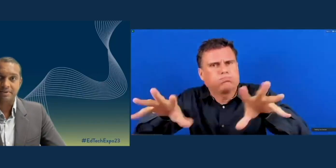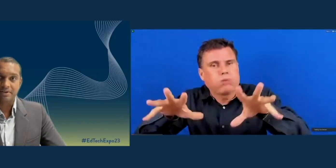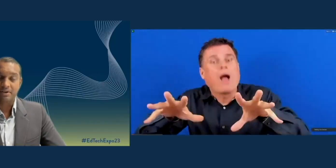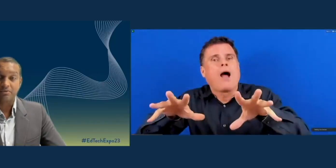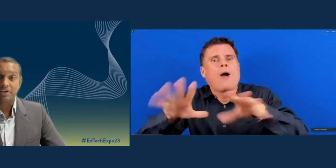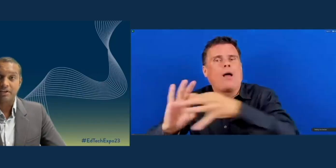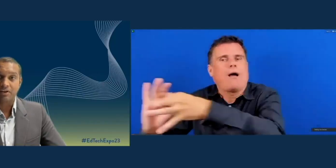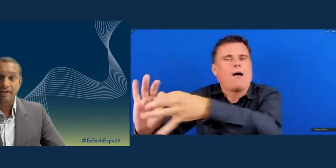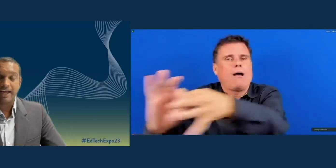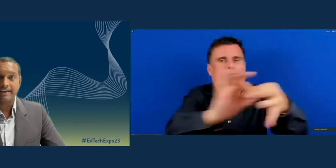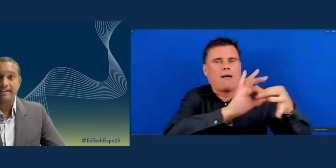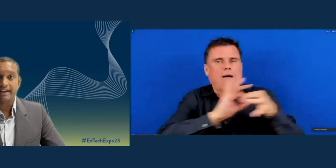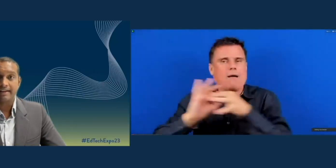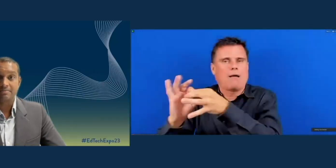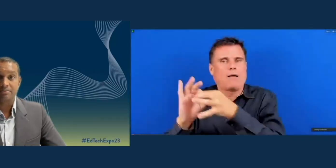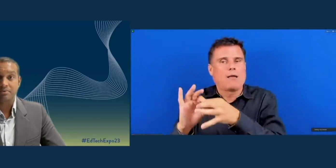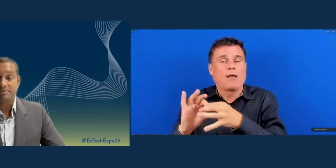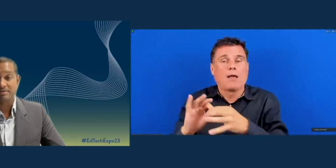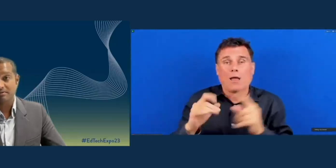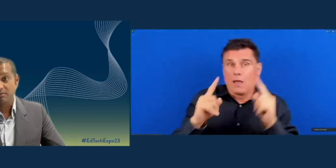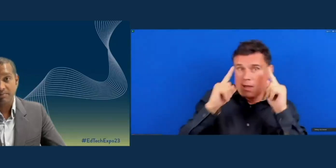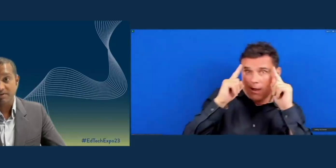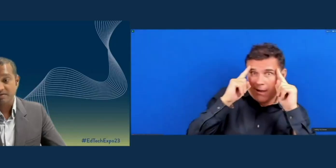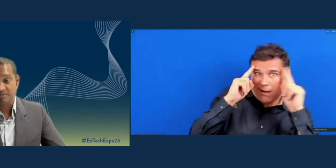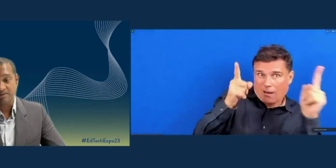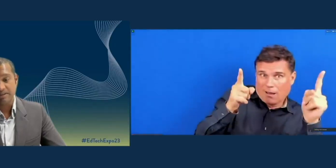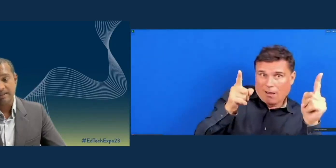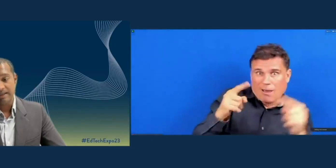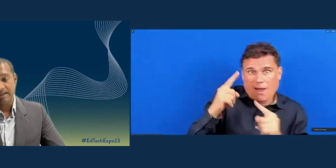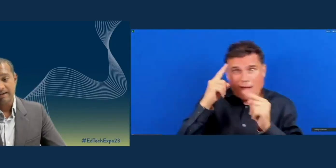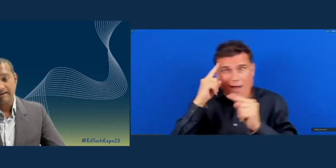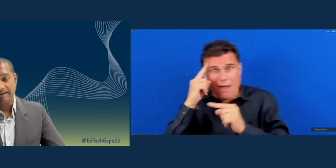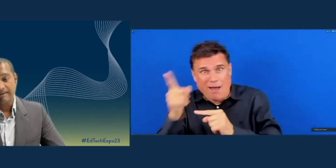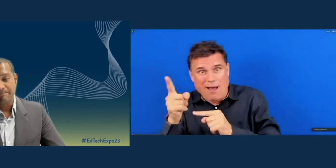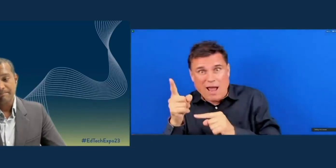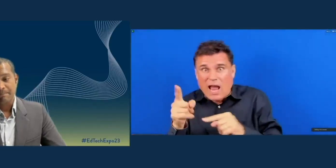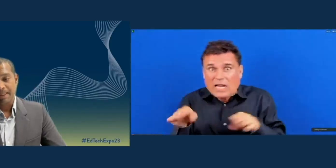people are working on, and support where possible.